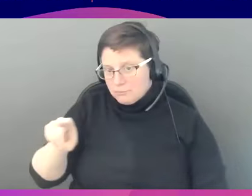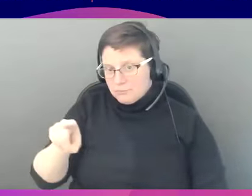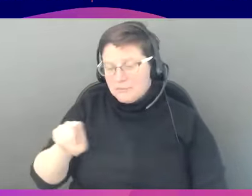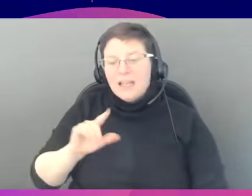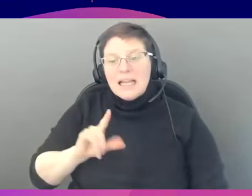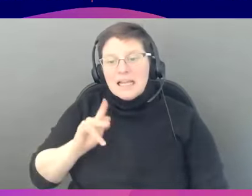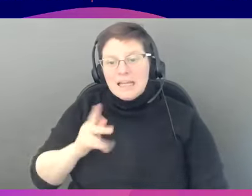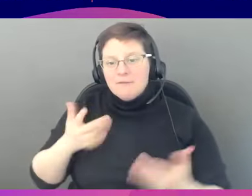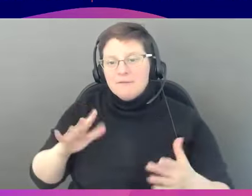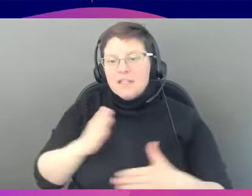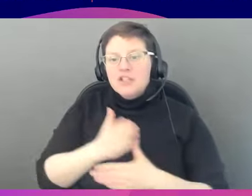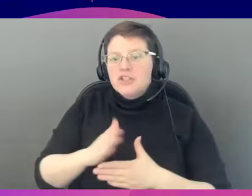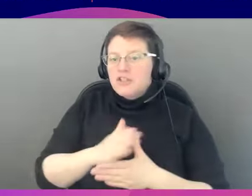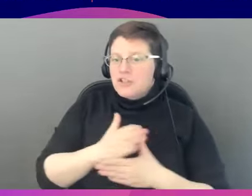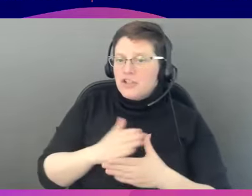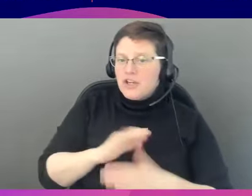it's